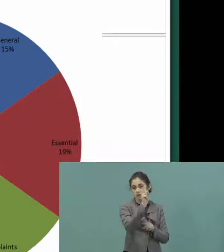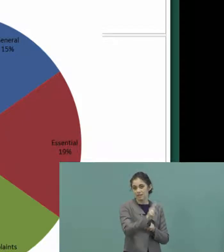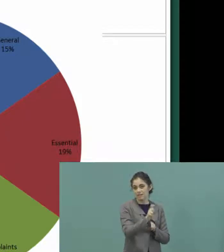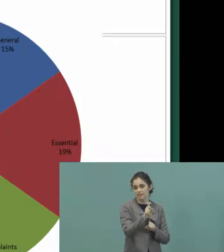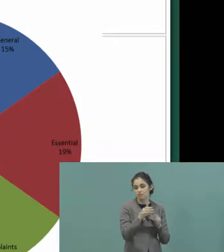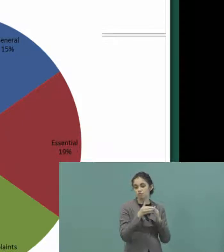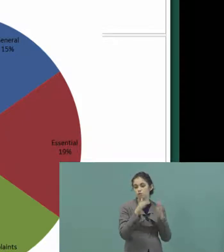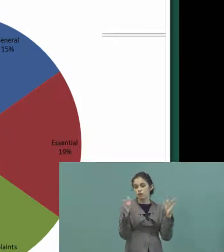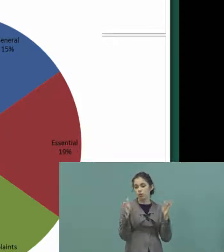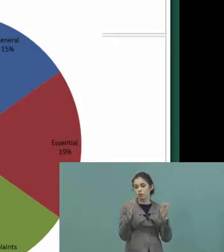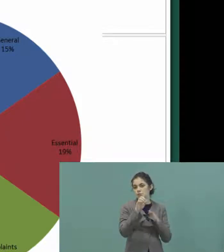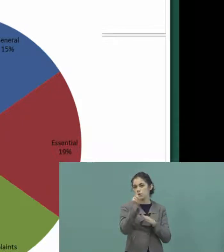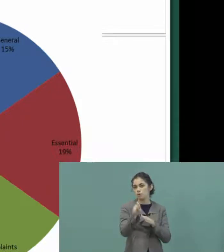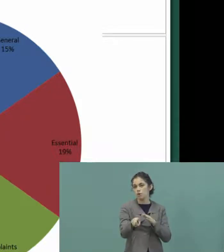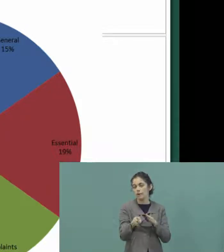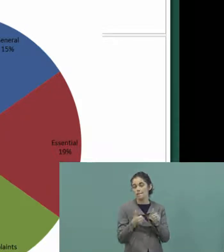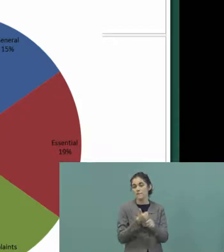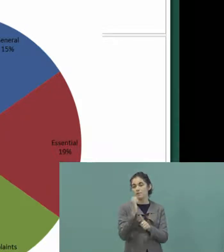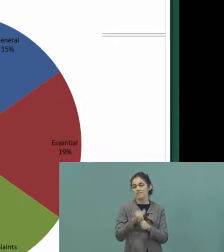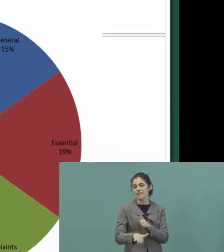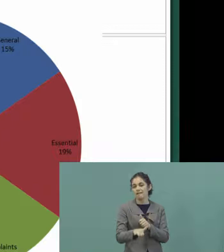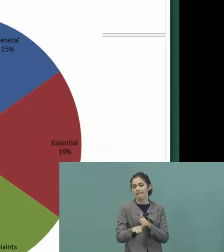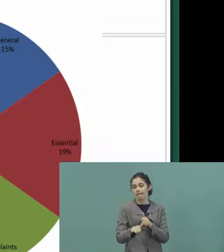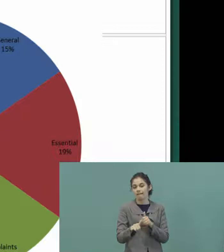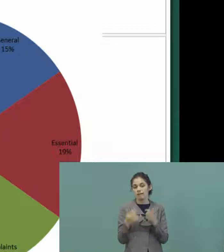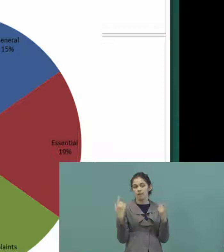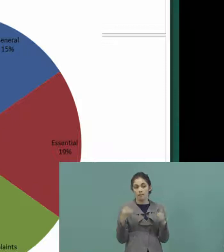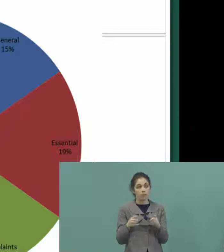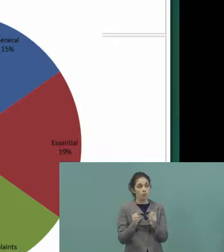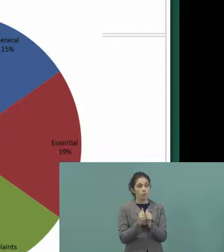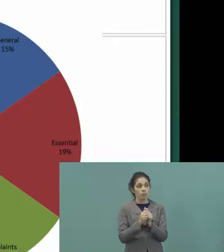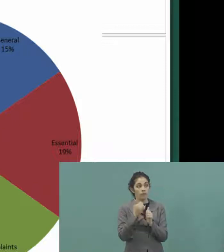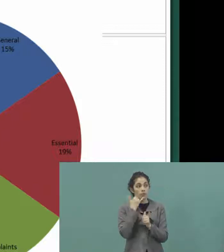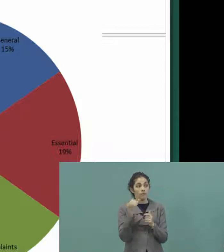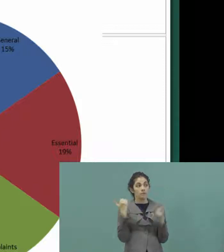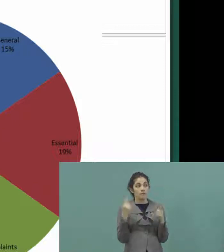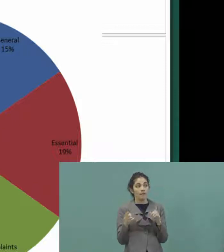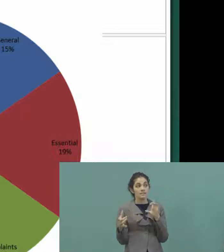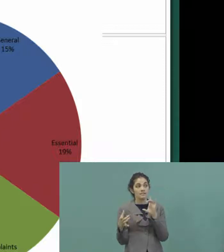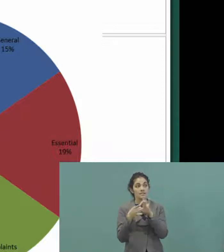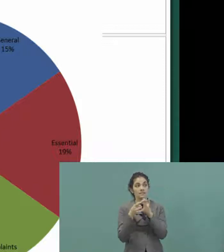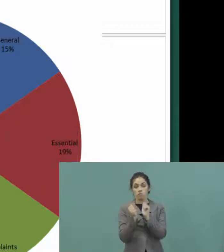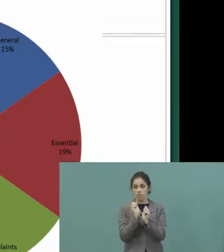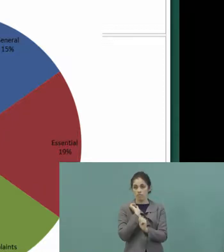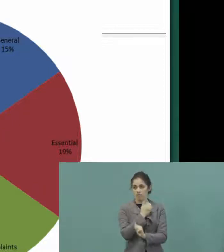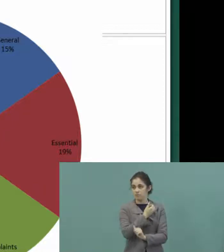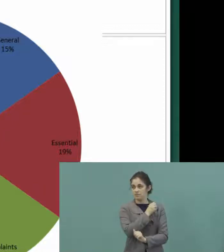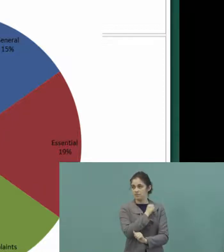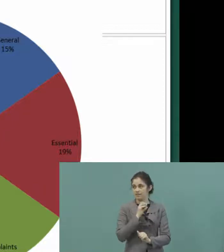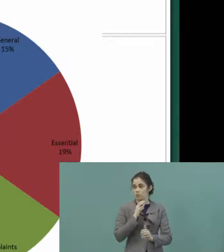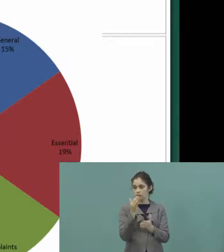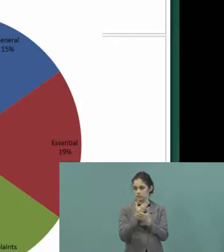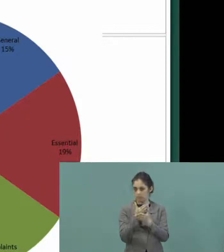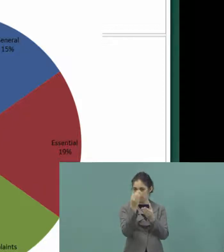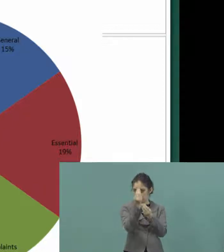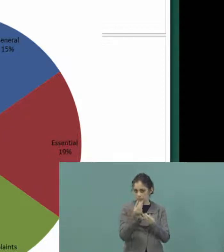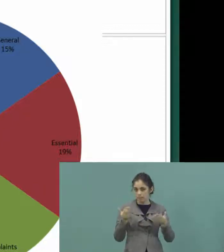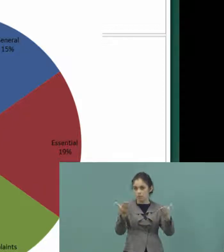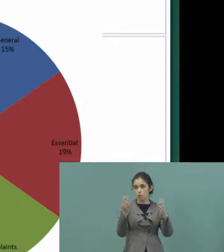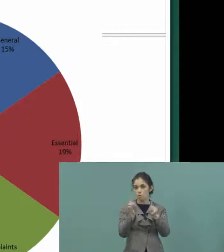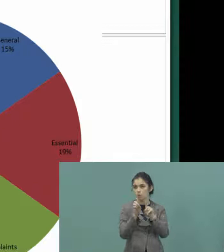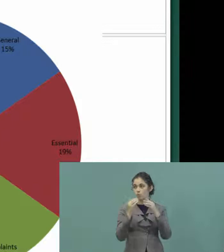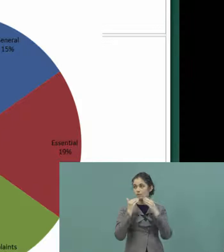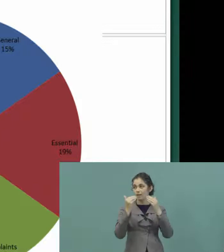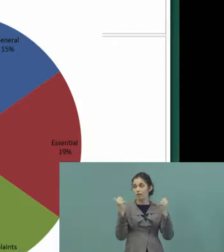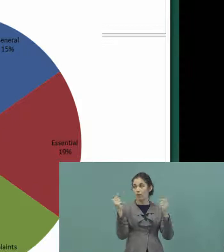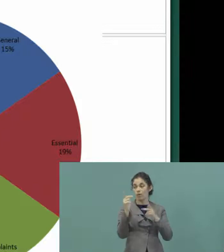general questions have occupied most of the calls and time associated with our staff. So I wanted to share these and thank them.